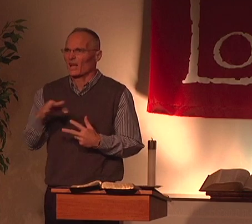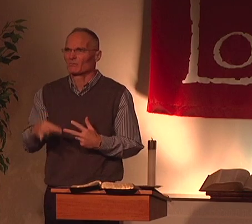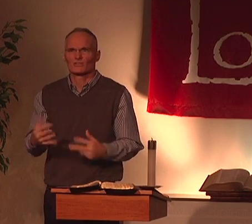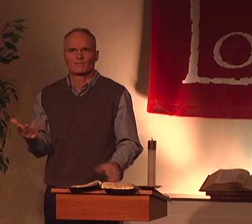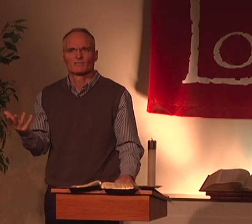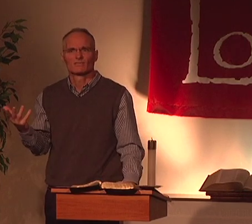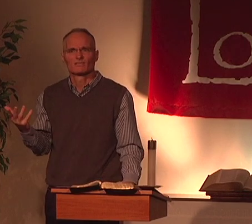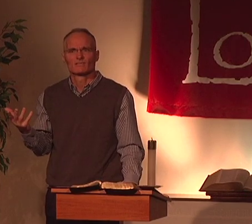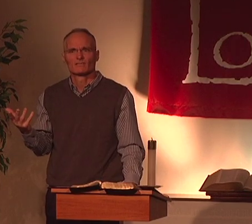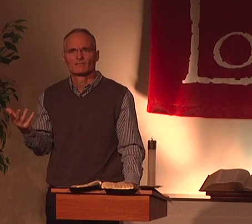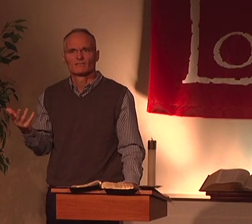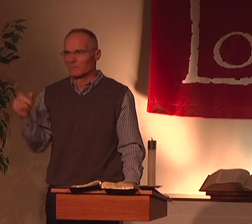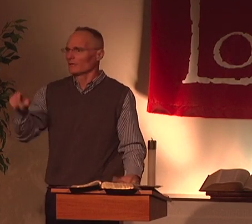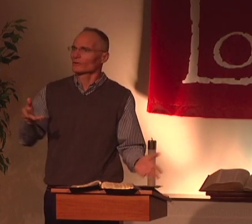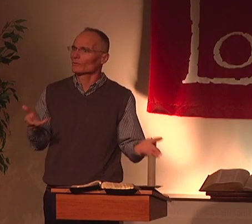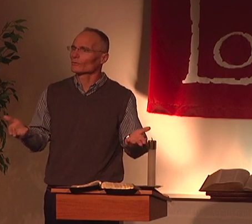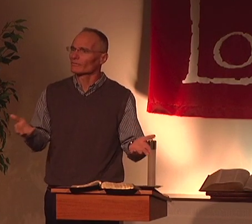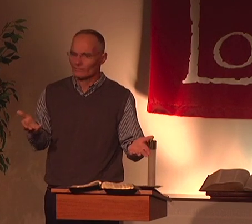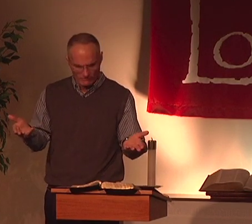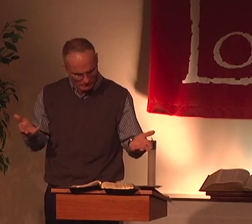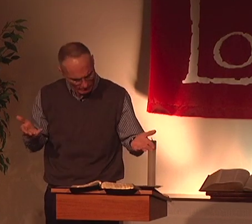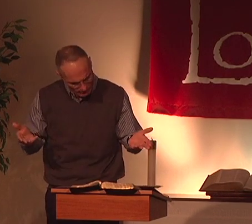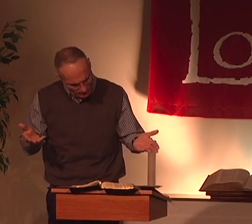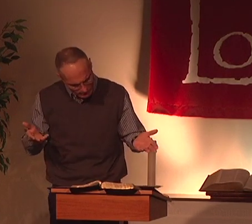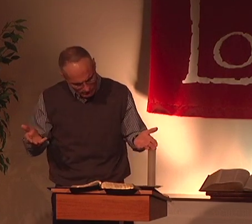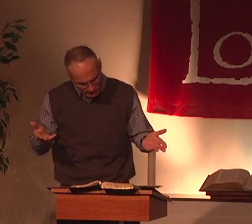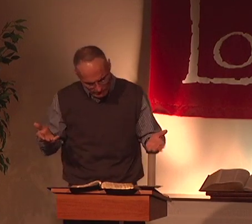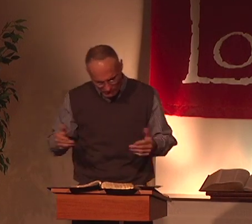That wasn't Even an Option They had To serve